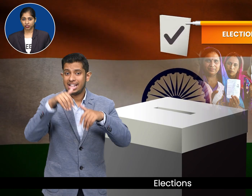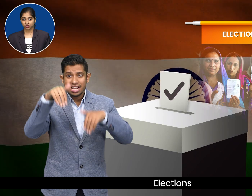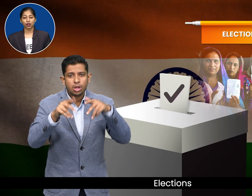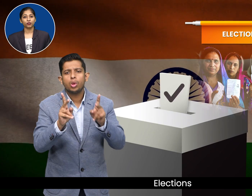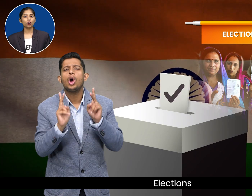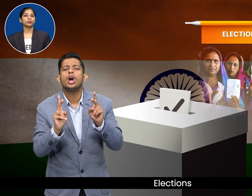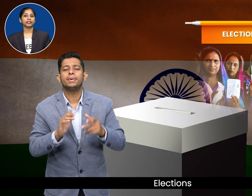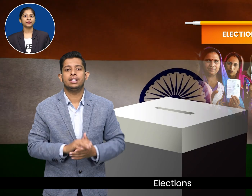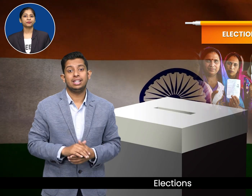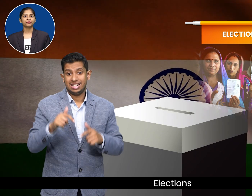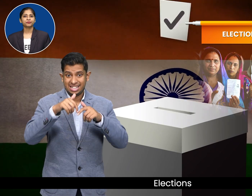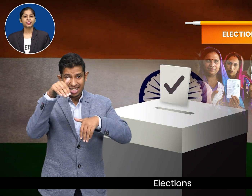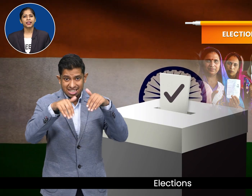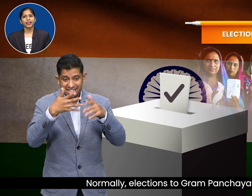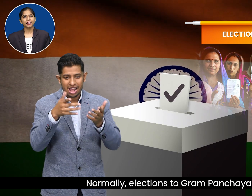Elections.